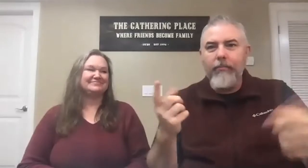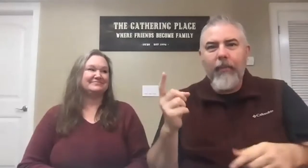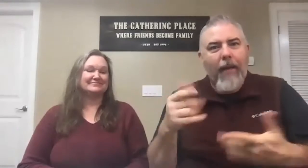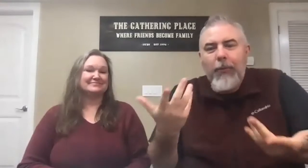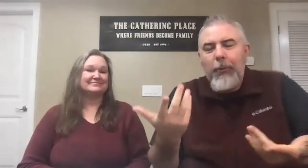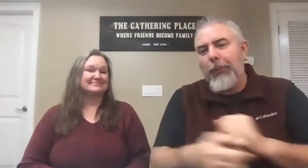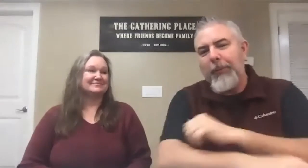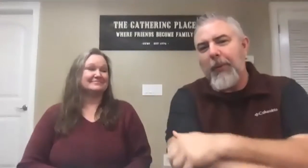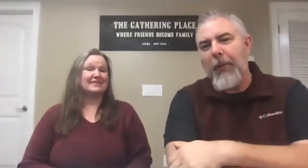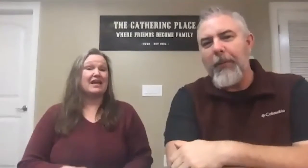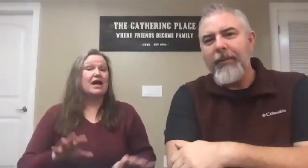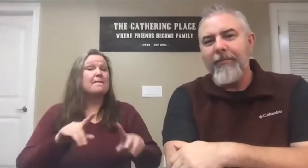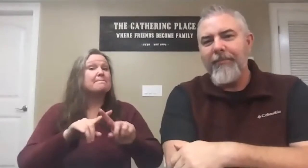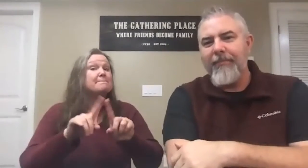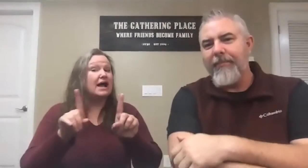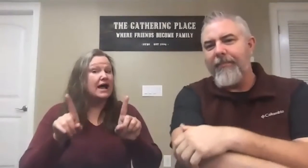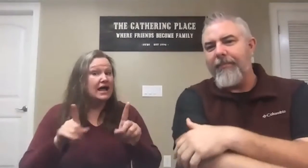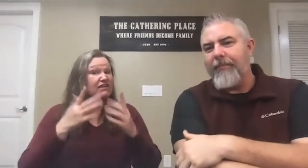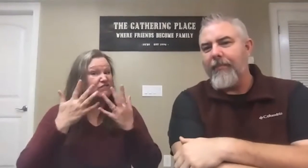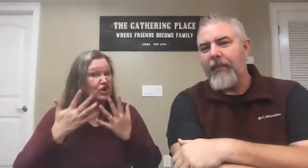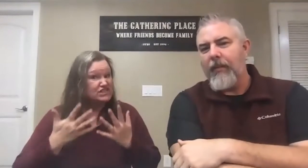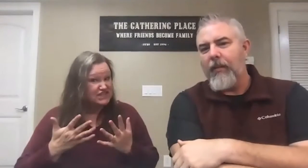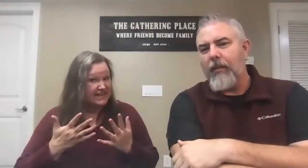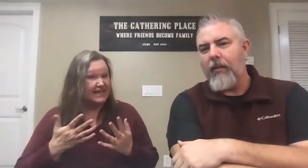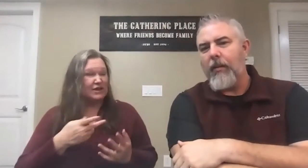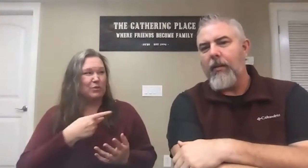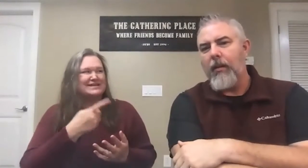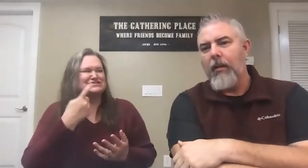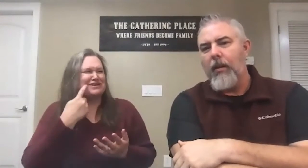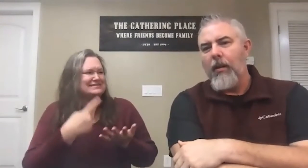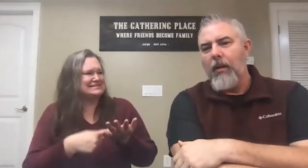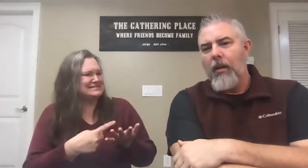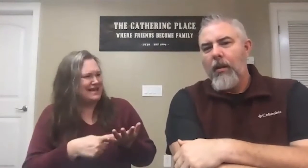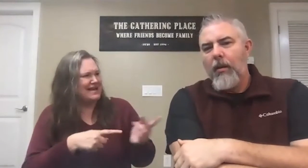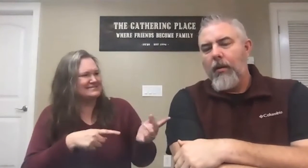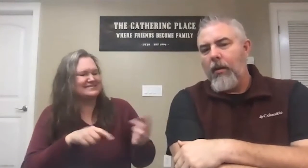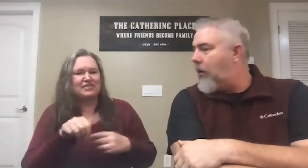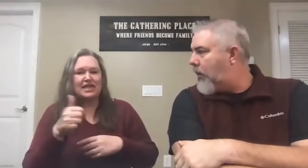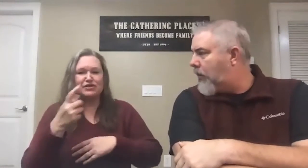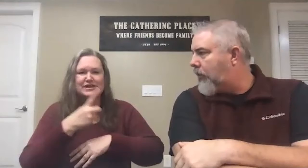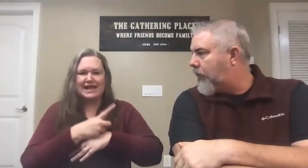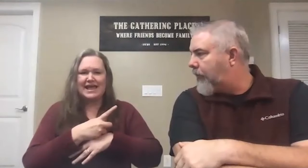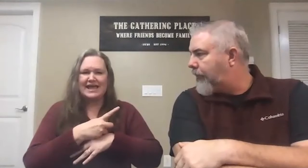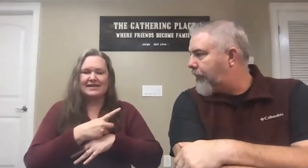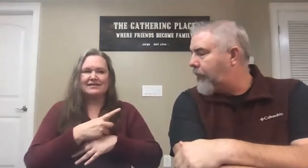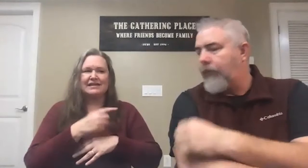us. It's embedded into us. But unfortunately, we just had a discussion the other